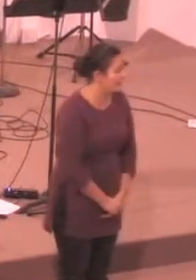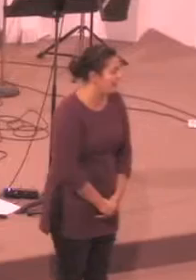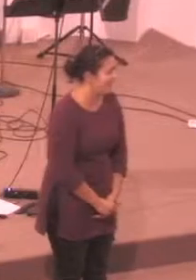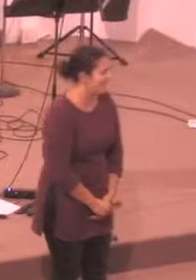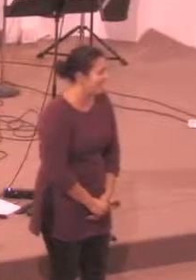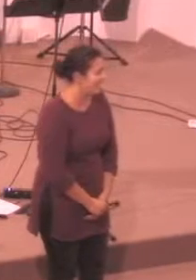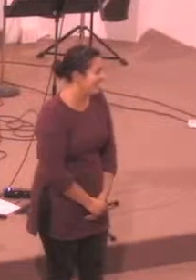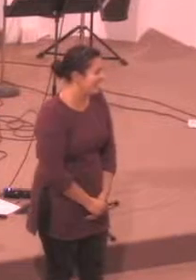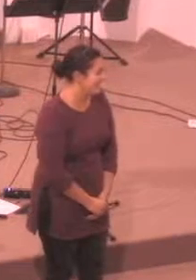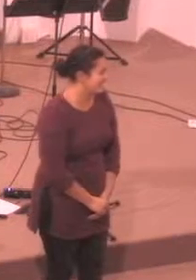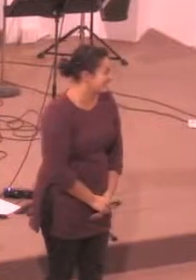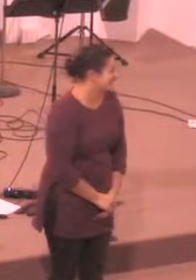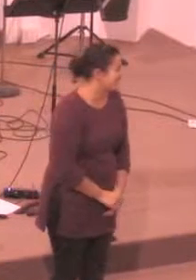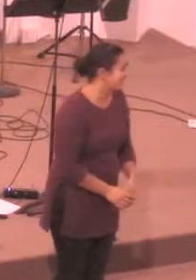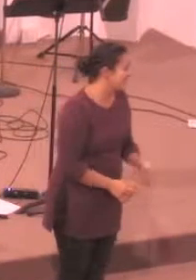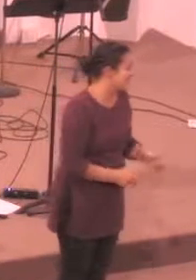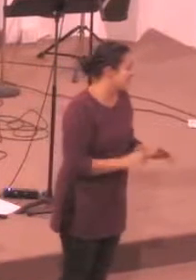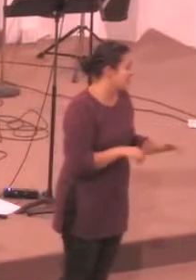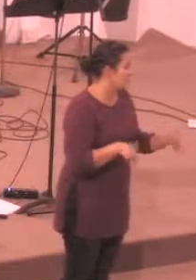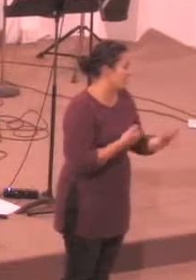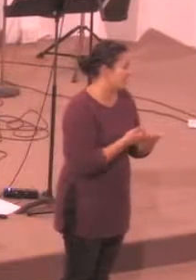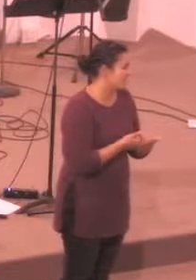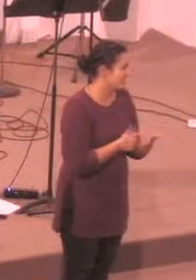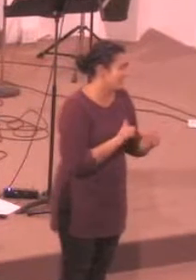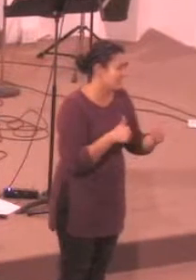Can I challenge you?